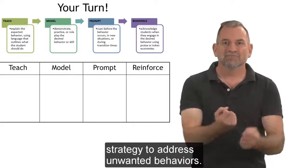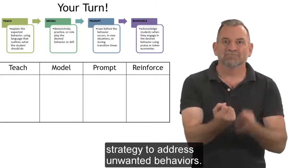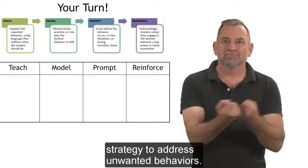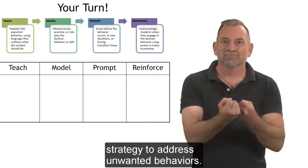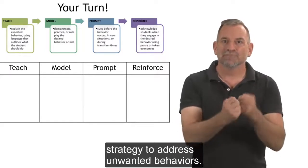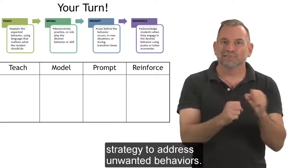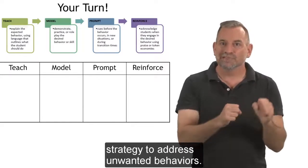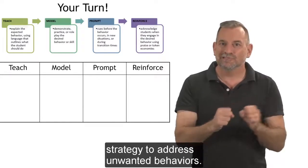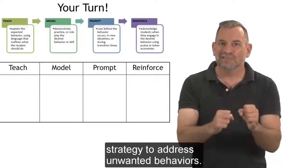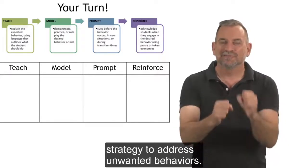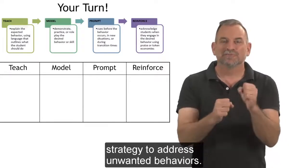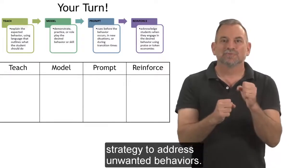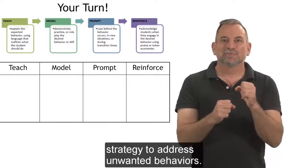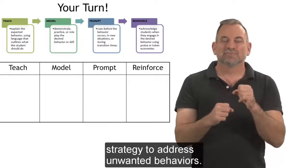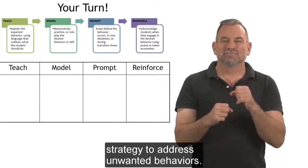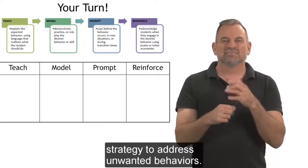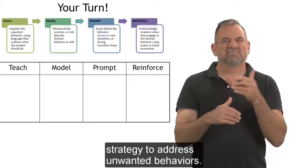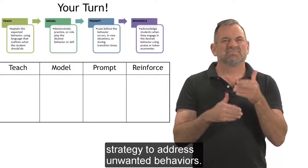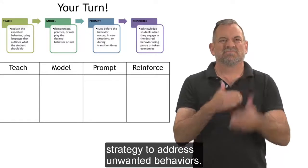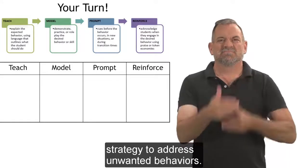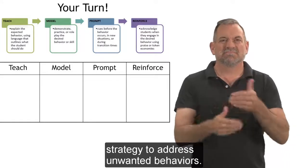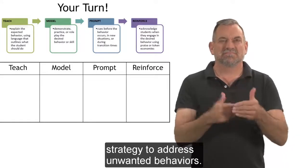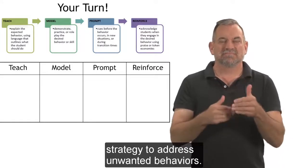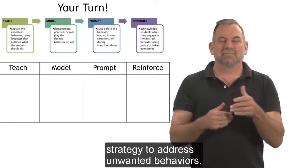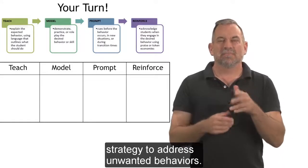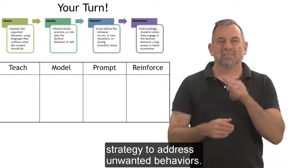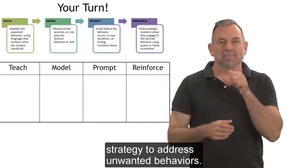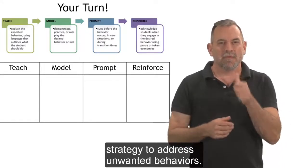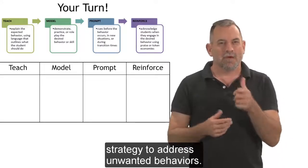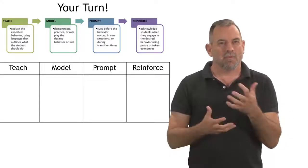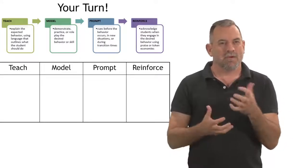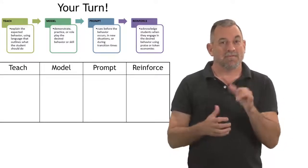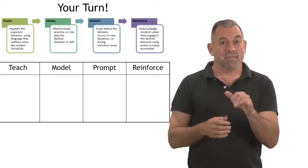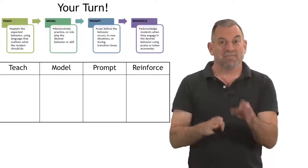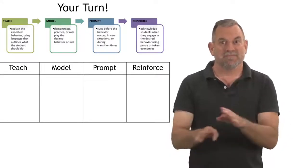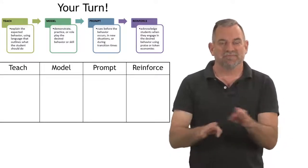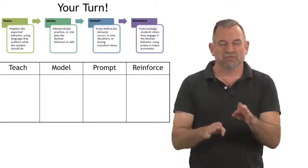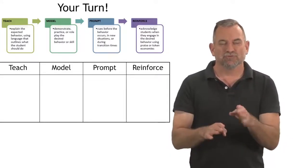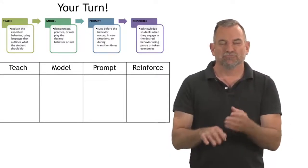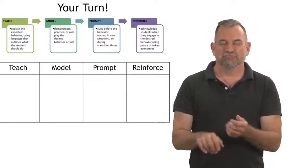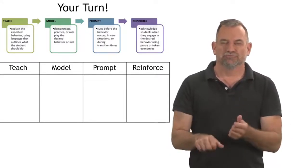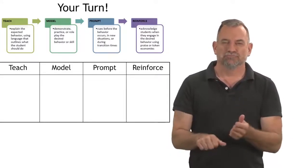prompt, reinforce strategy to address unwanted behaviors.